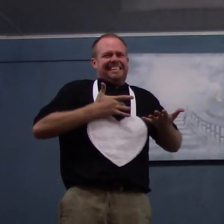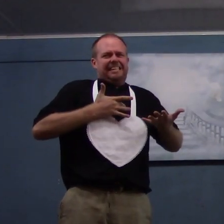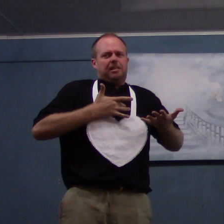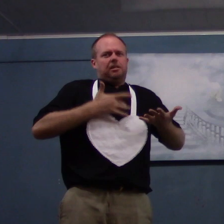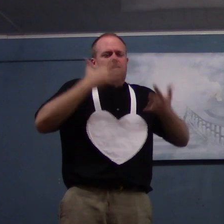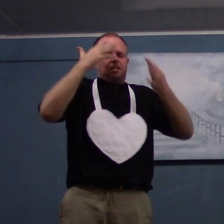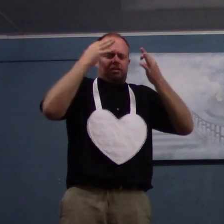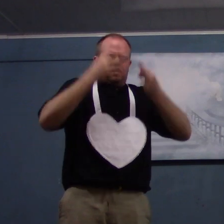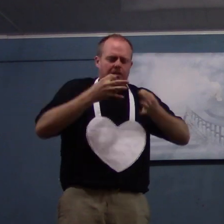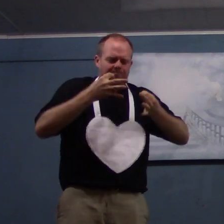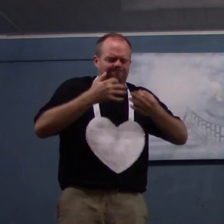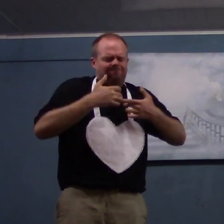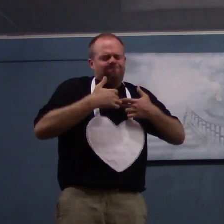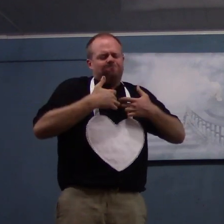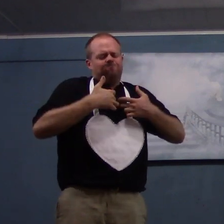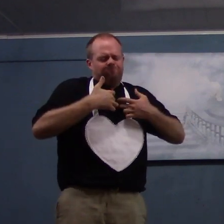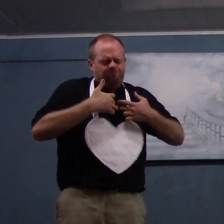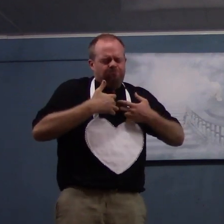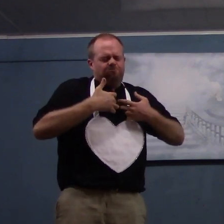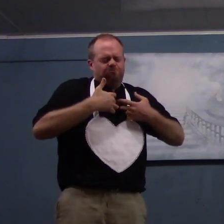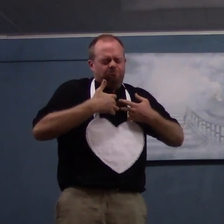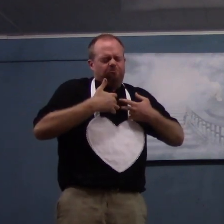very bad. But then you decide,